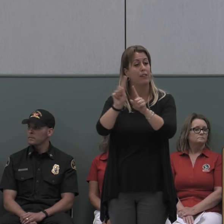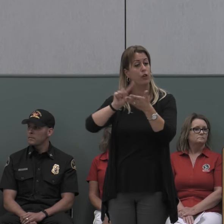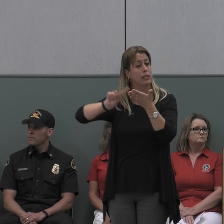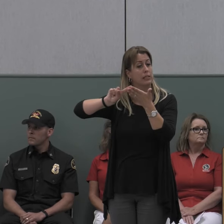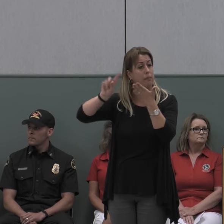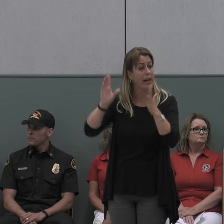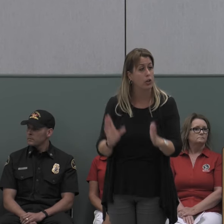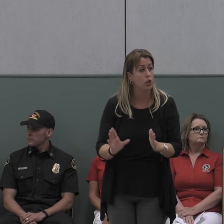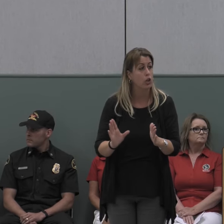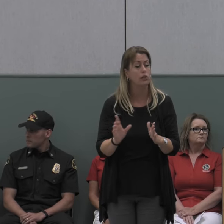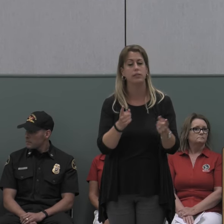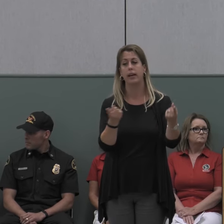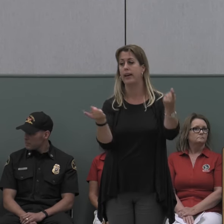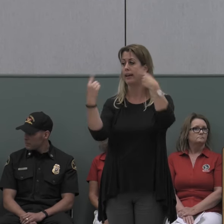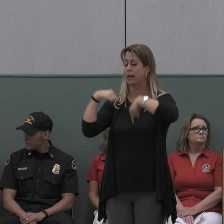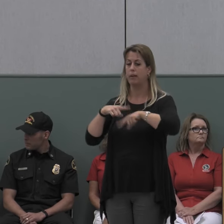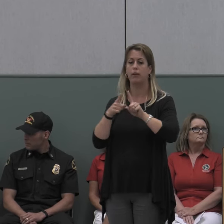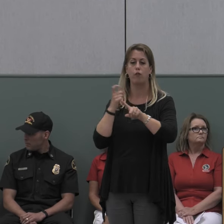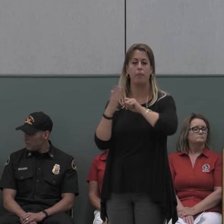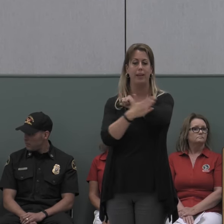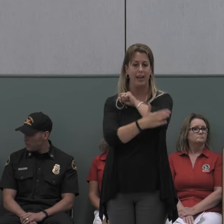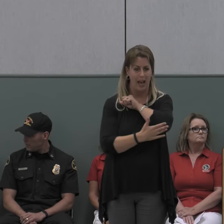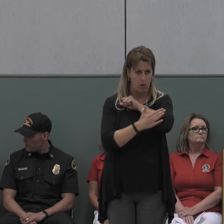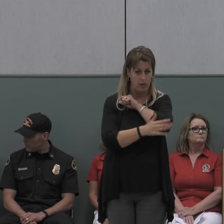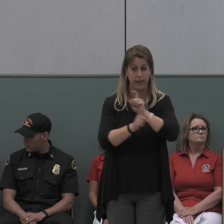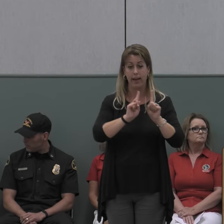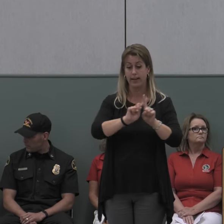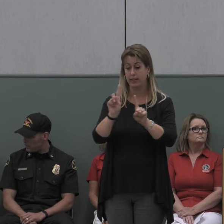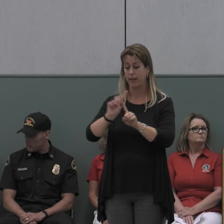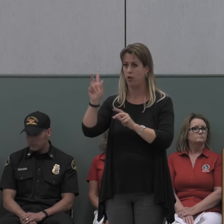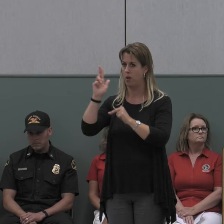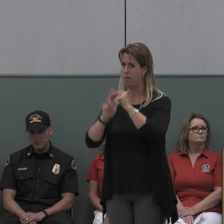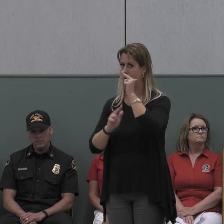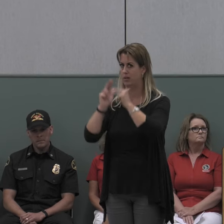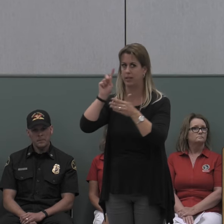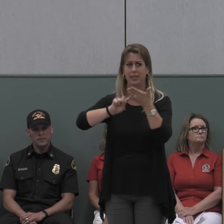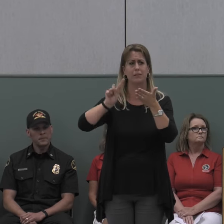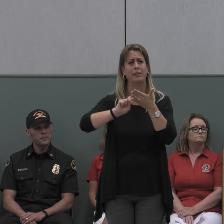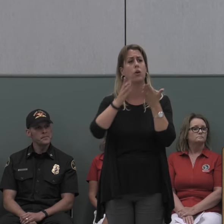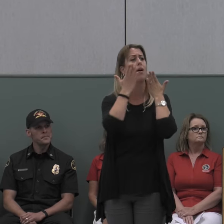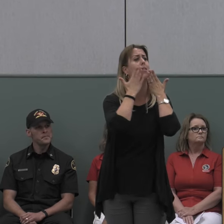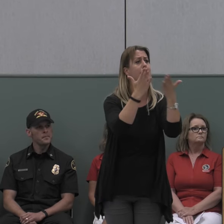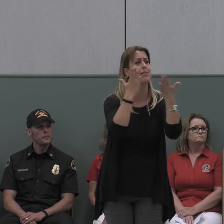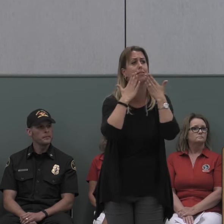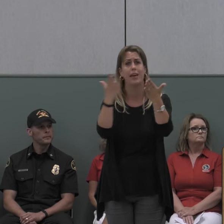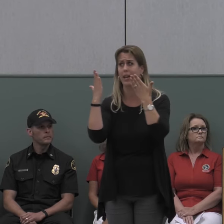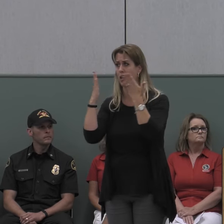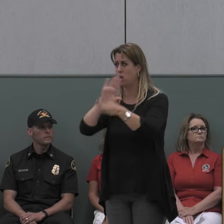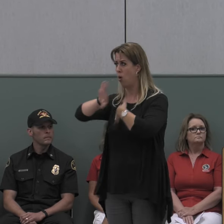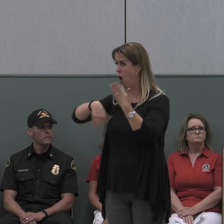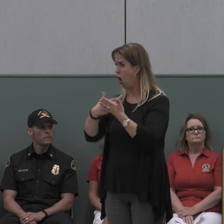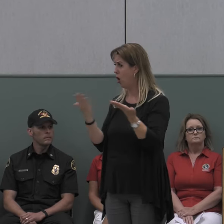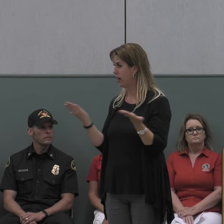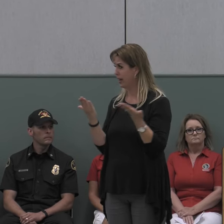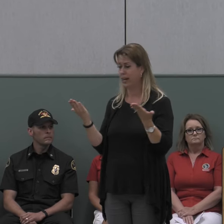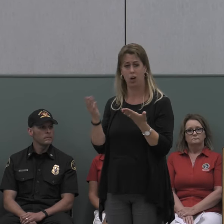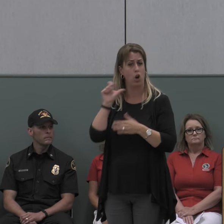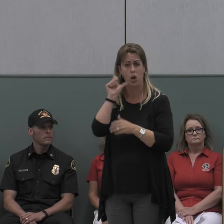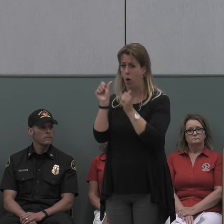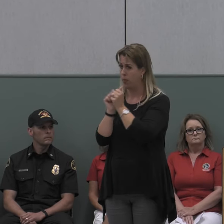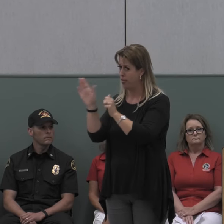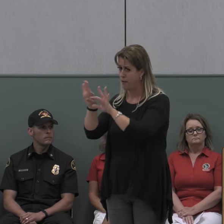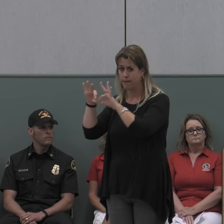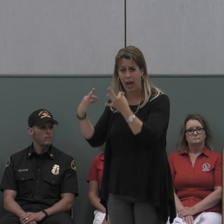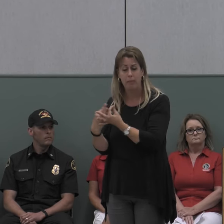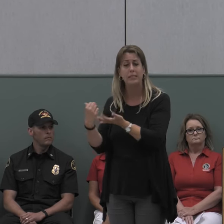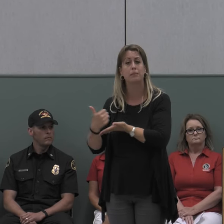county. Building inspectors, we want to send a special thank you out to all of them that have been up here away from their families.